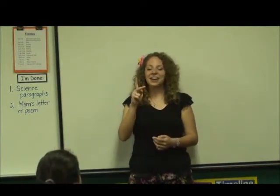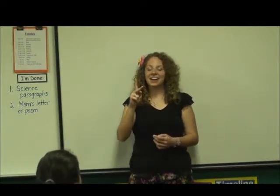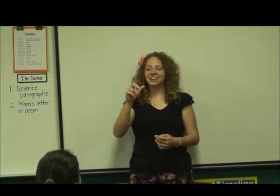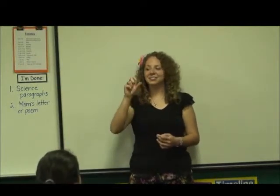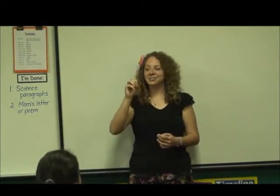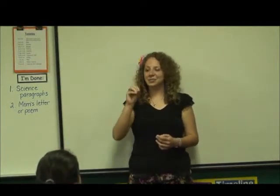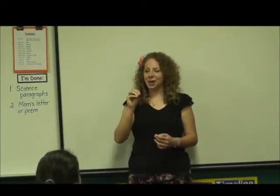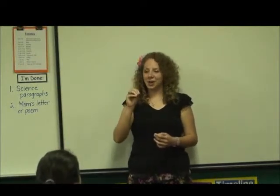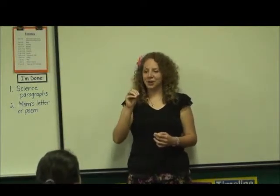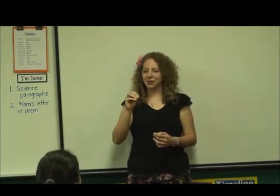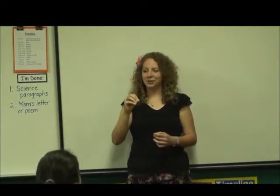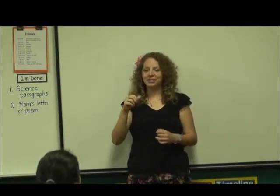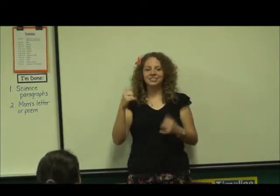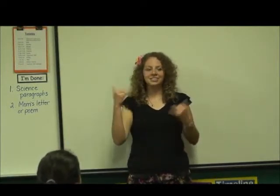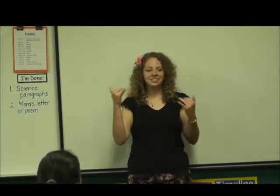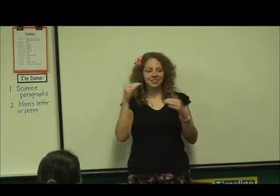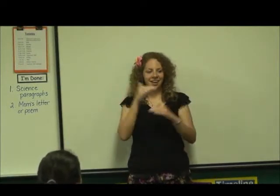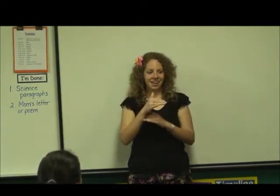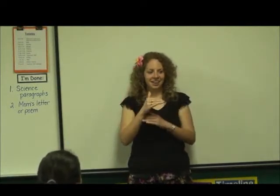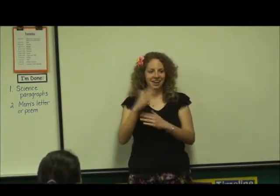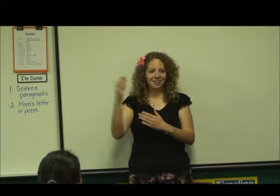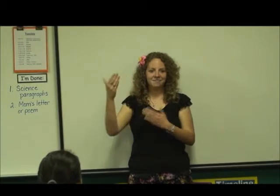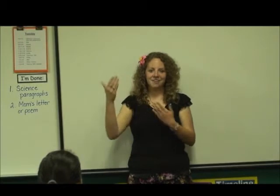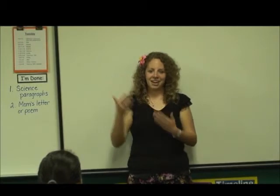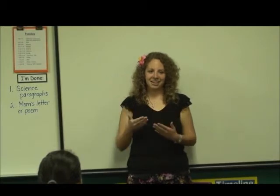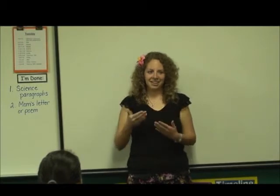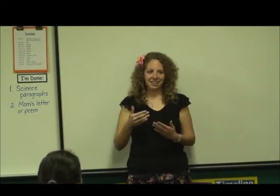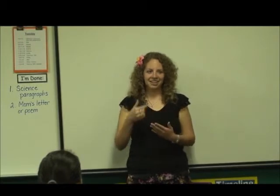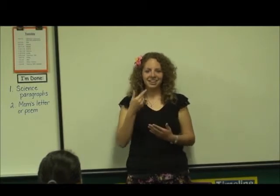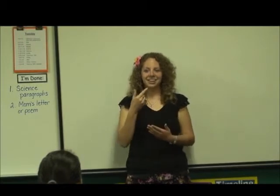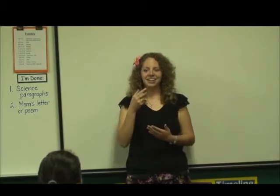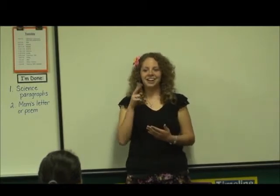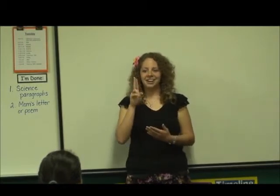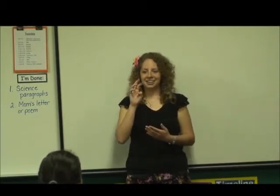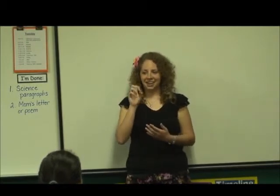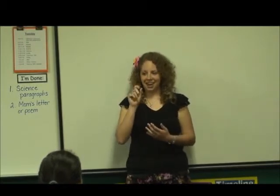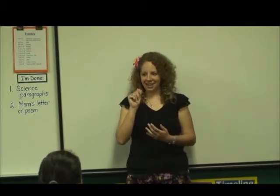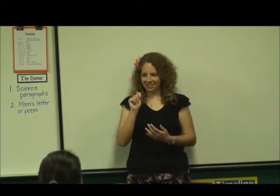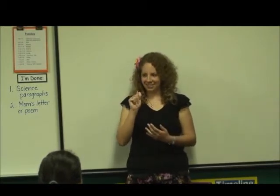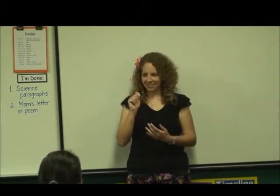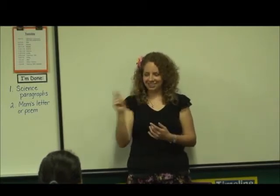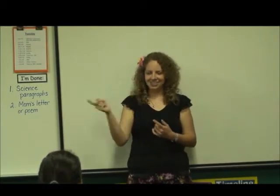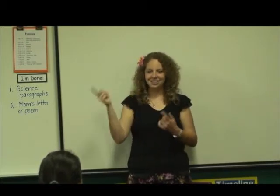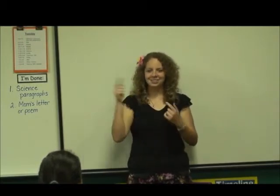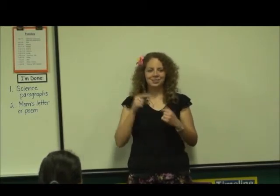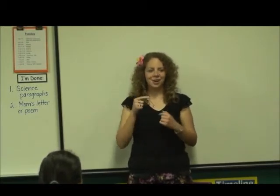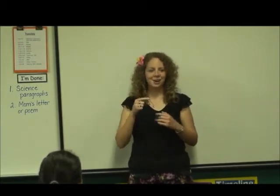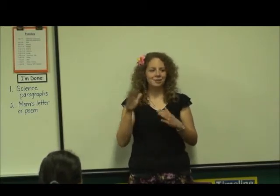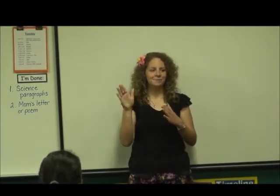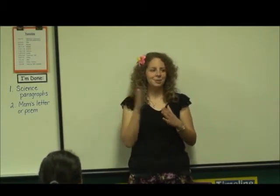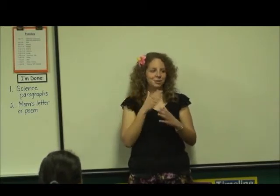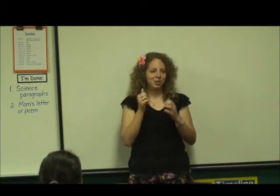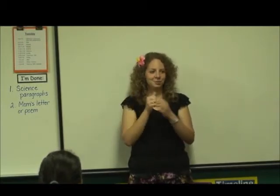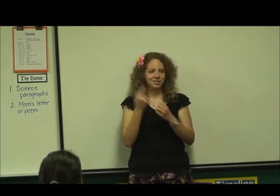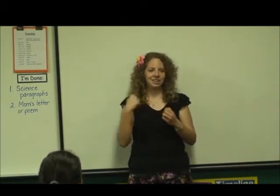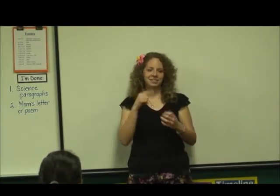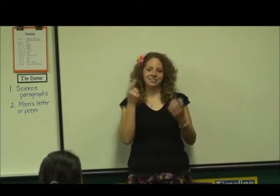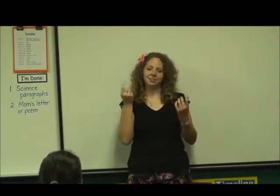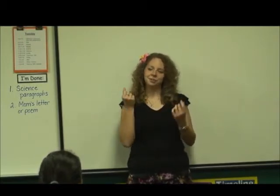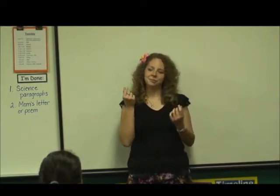Okay, so tonight I invited a guest to come and share with us a little